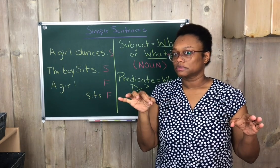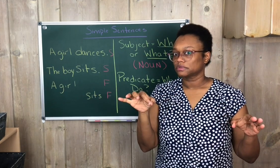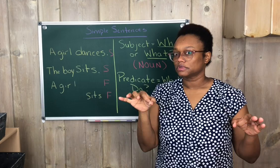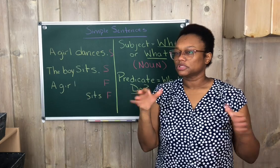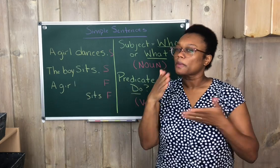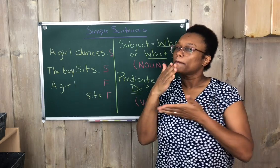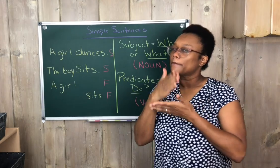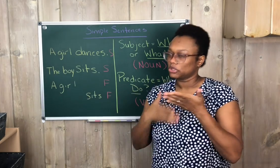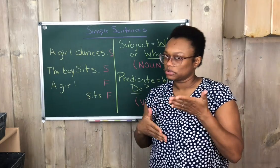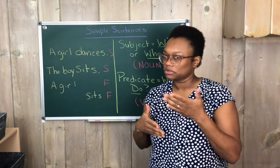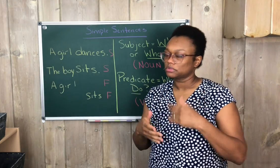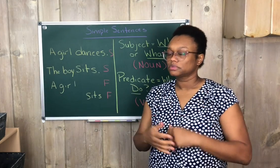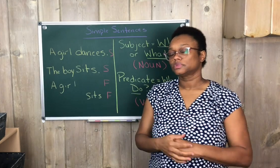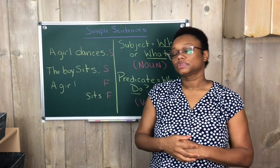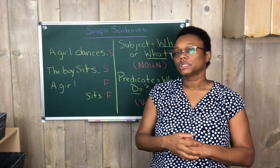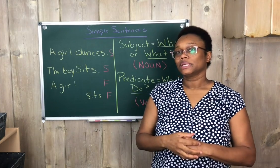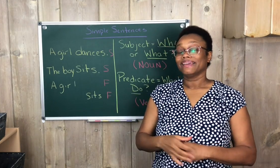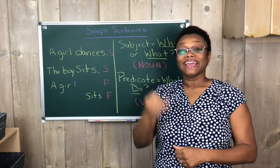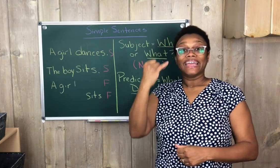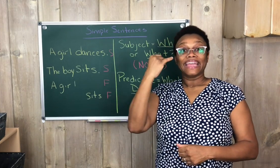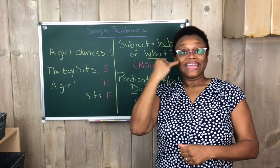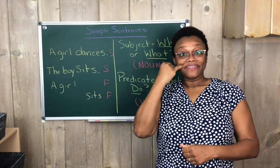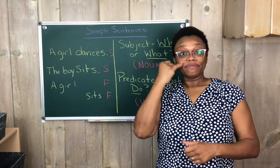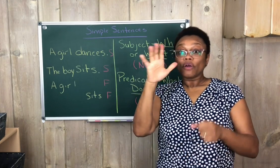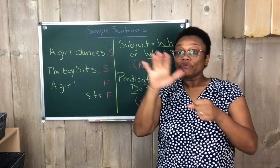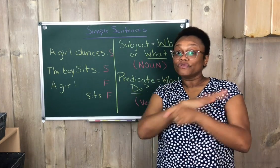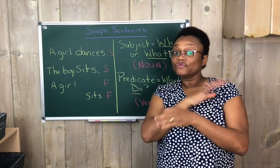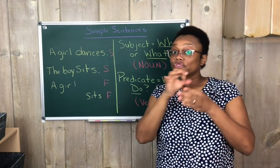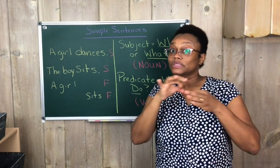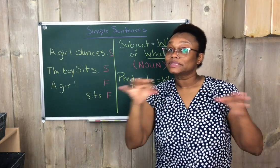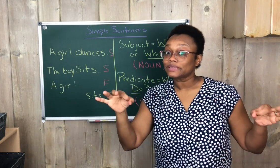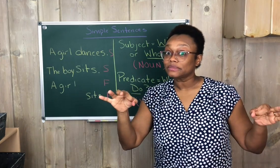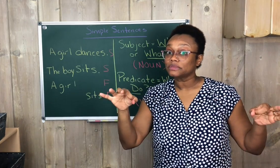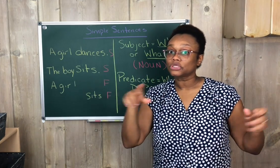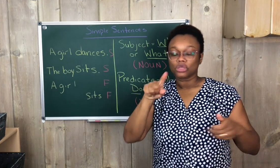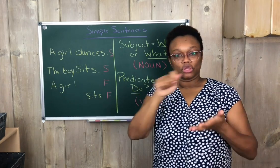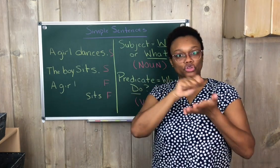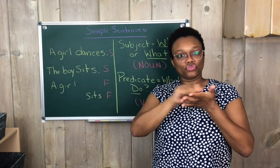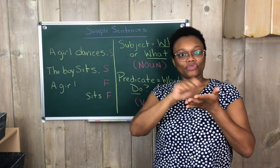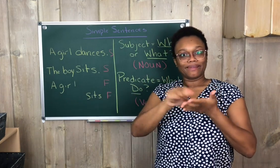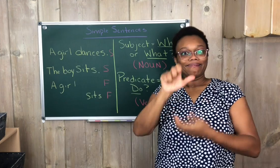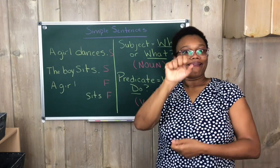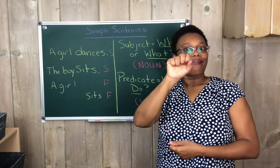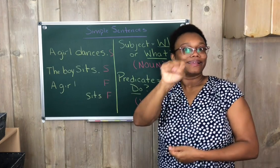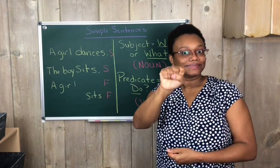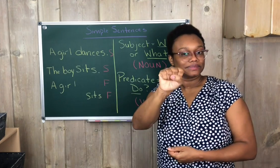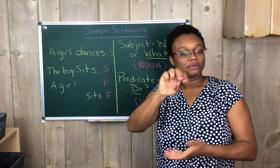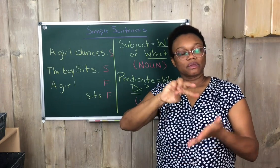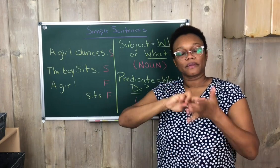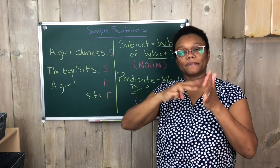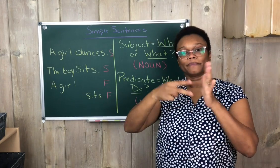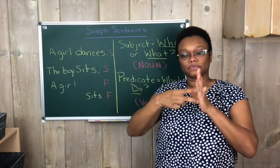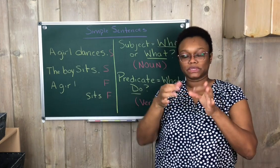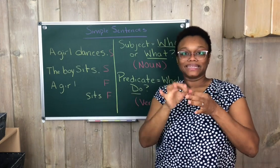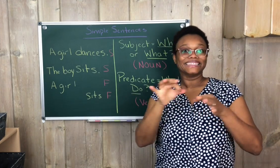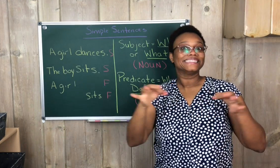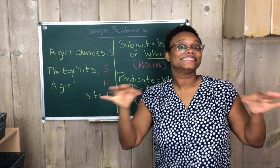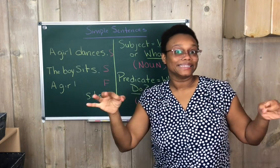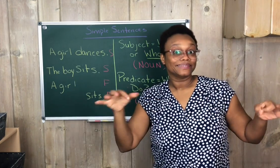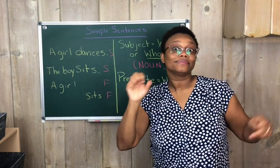It means it's not a sentence. It's only part of it. So if it's a full sentence, you would write S, which means